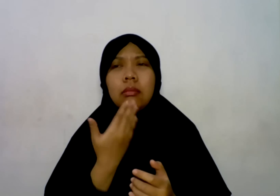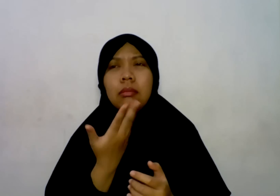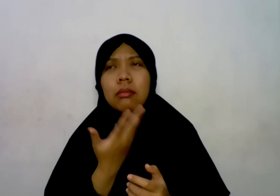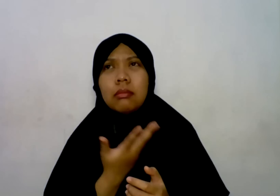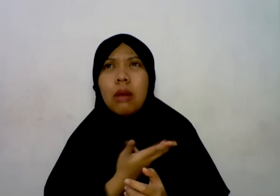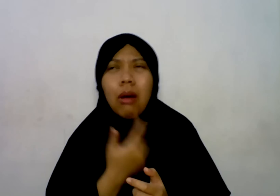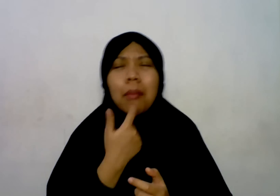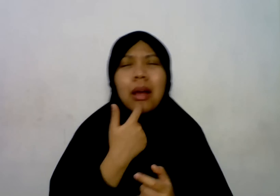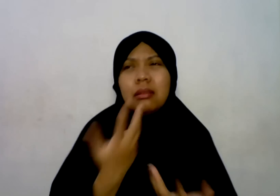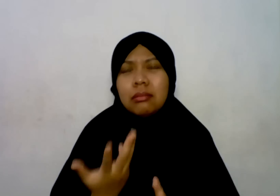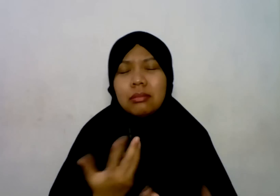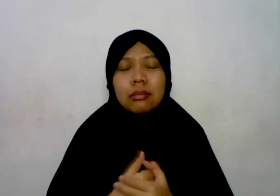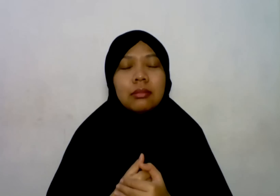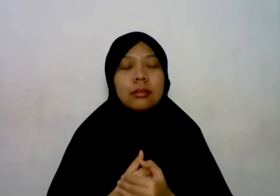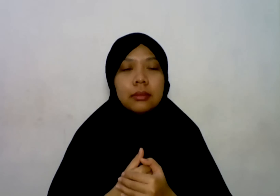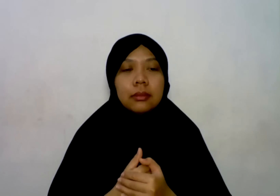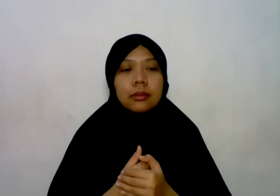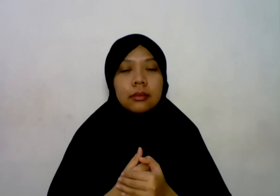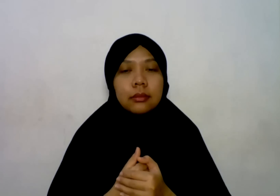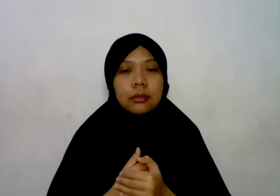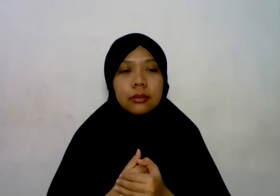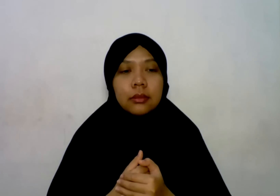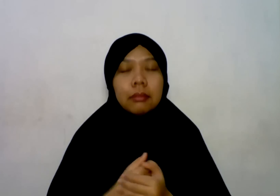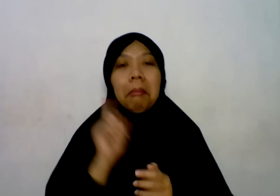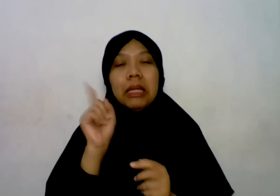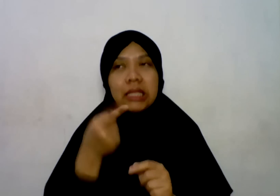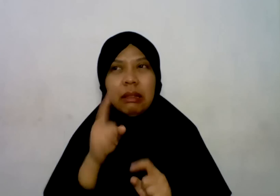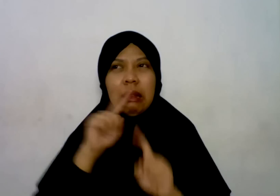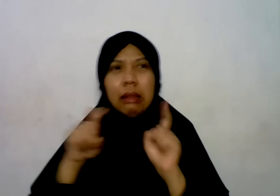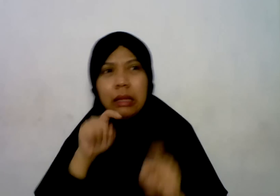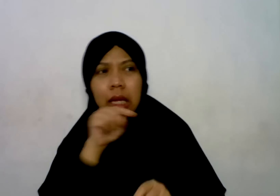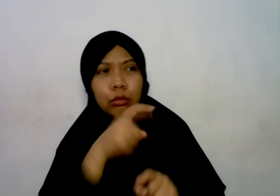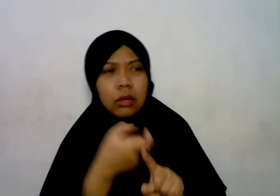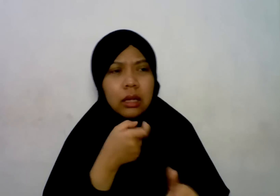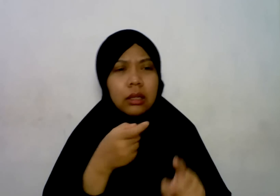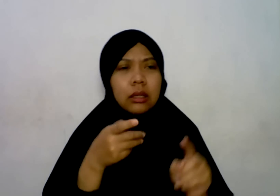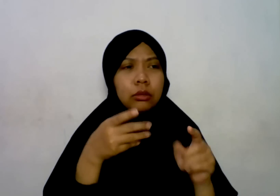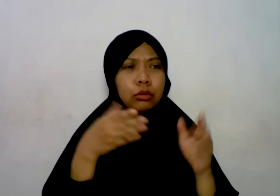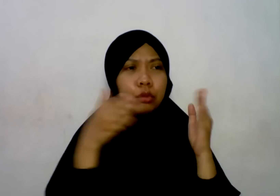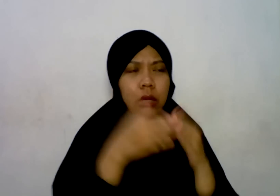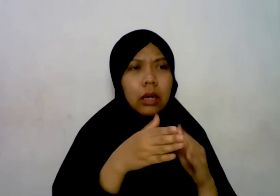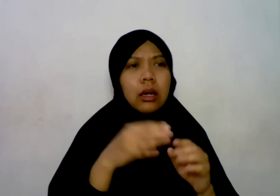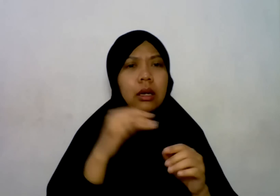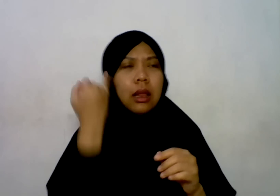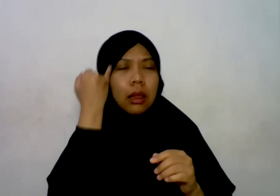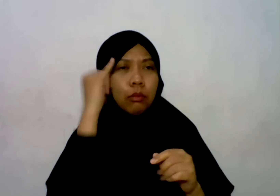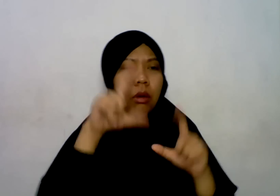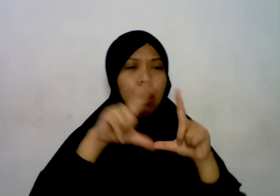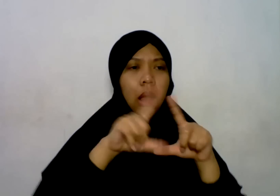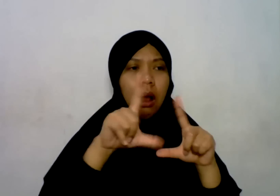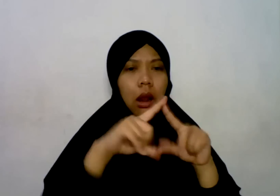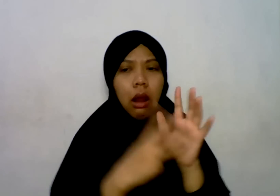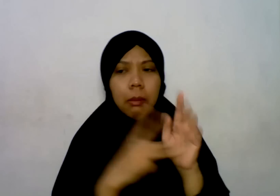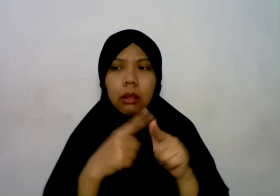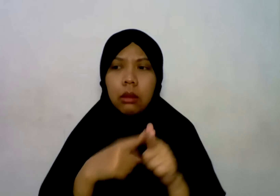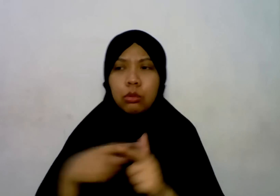science or from natural science? If it's from social science, is it from law? Is it from social political or from economics? So